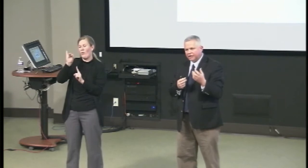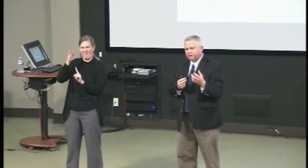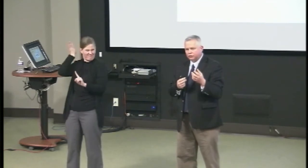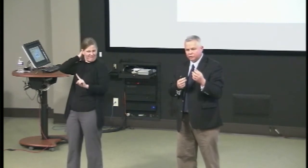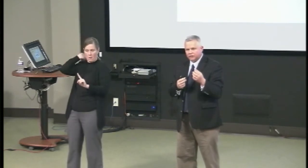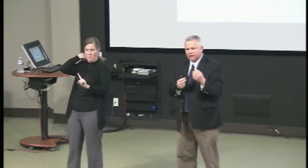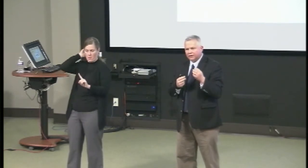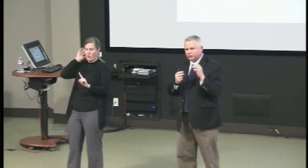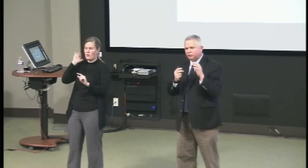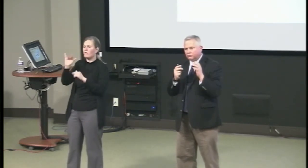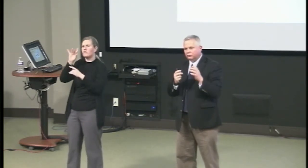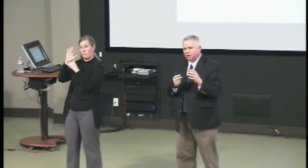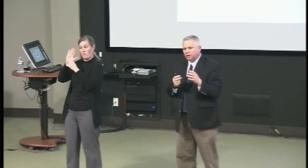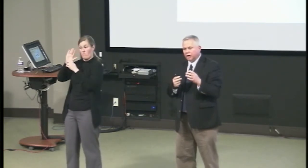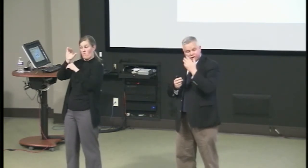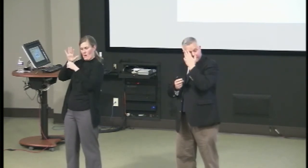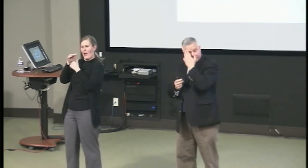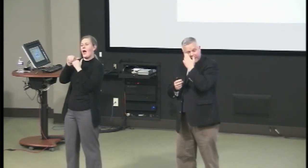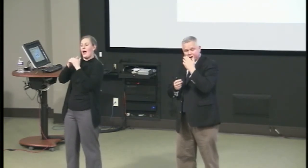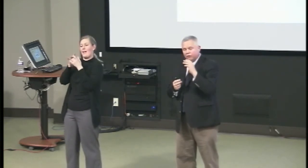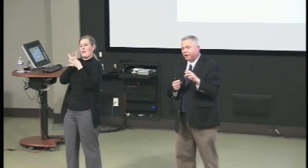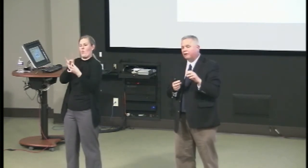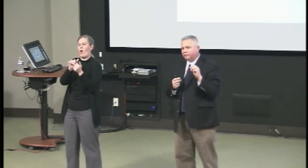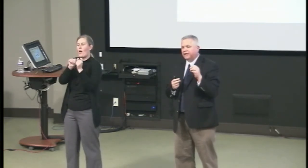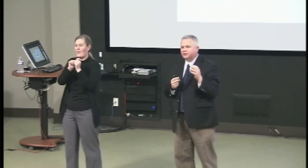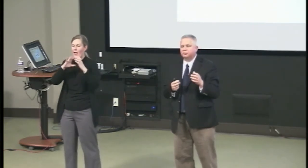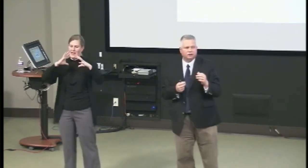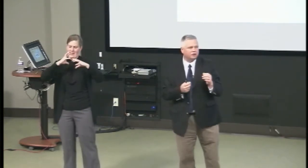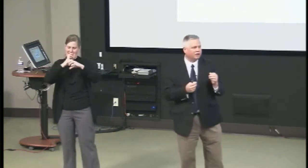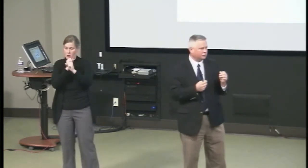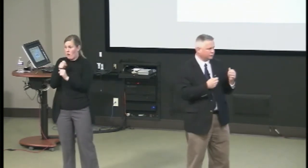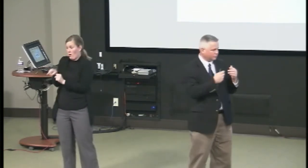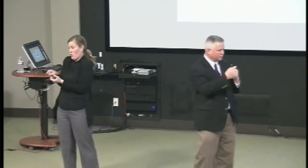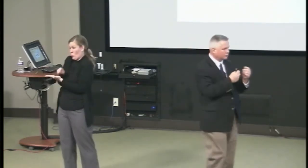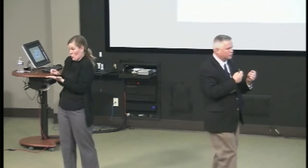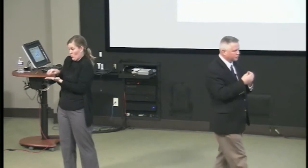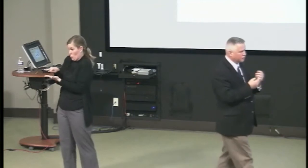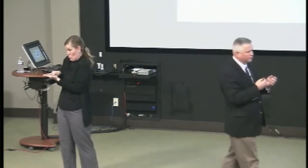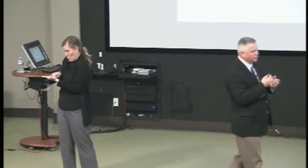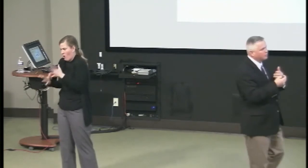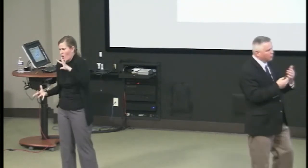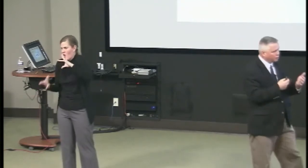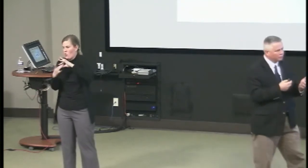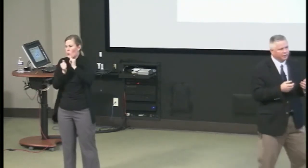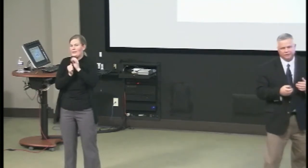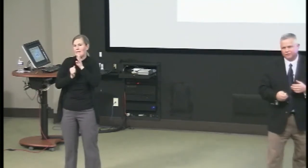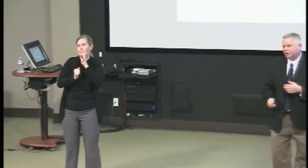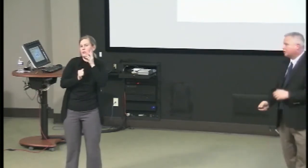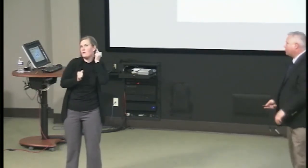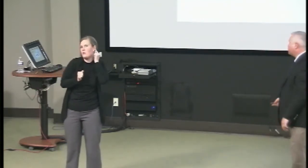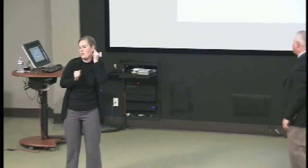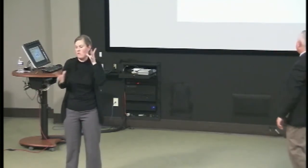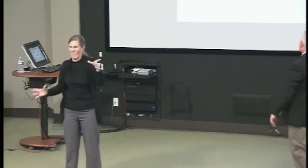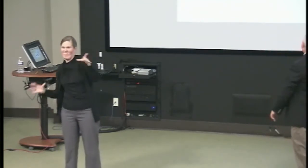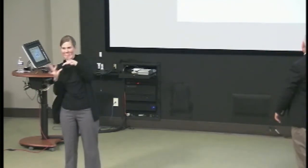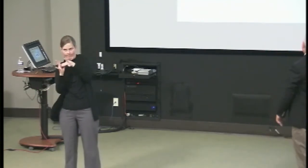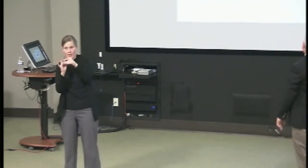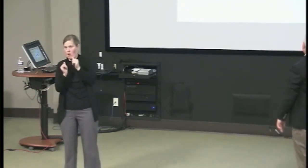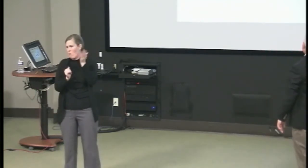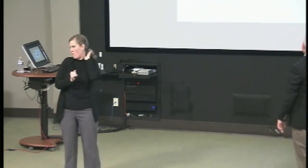speech gestures into, mapping orthography into speech gestures. So it's sort of a motor-based